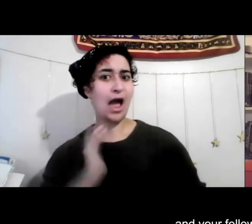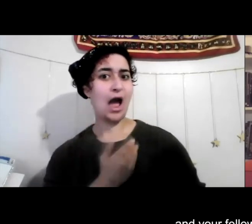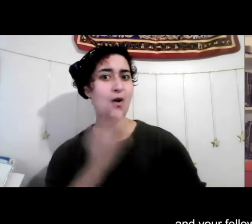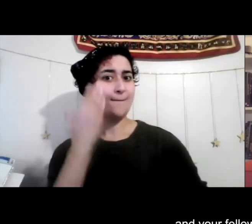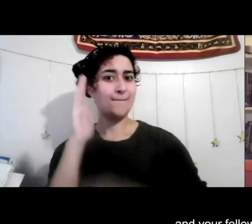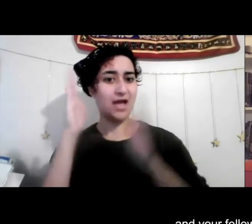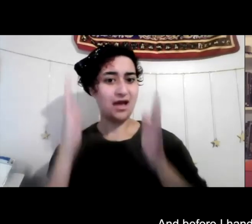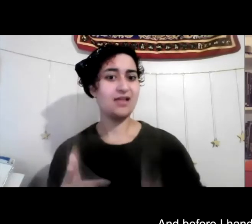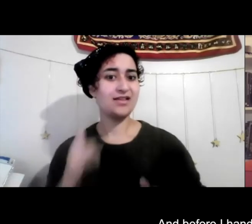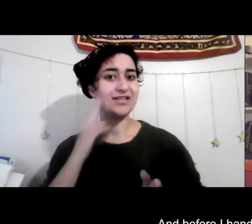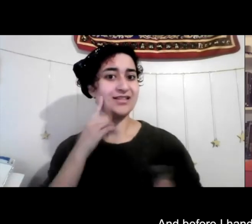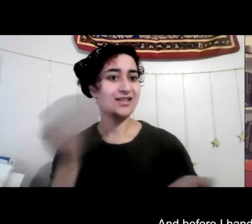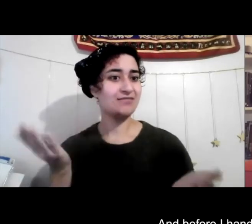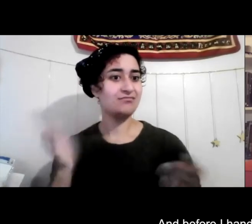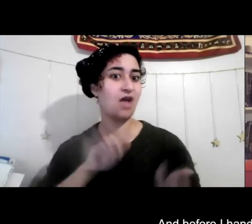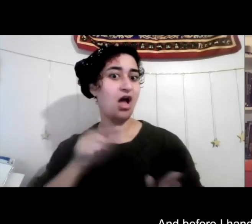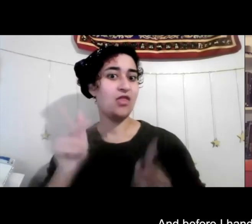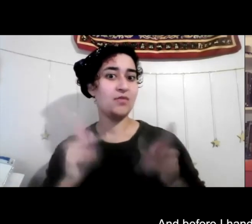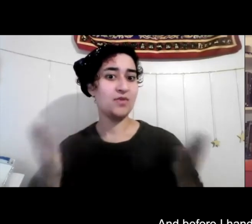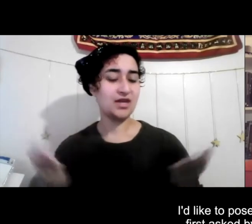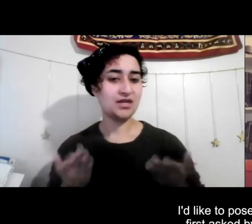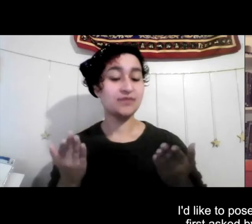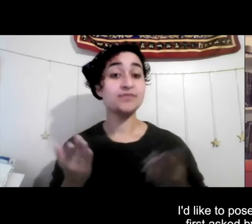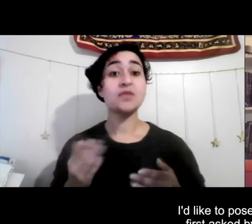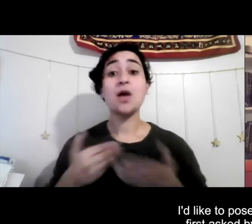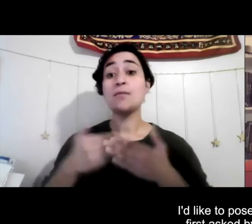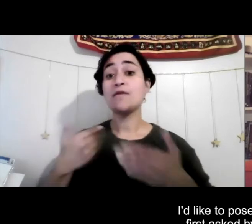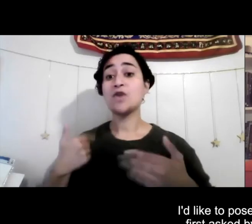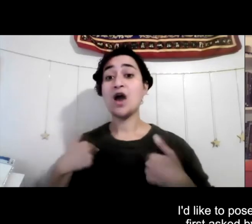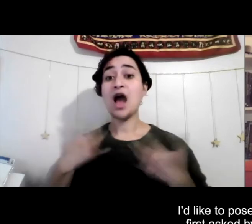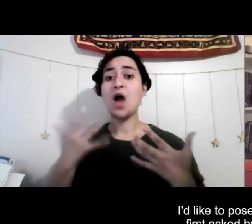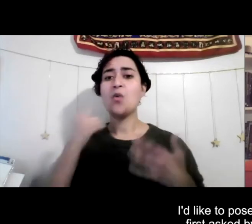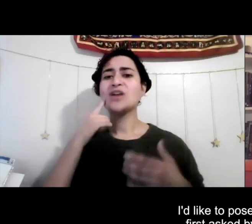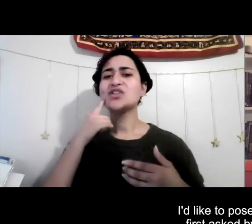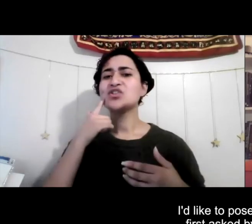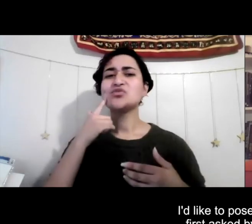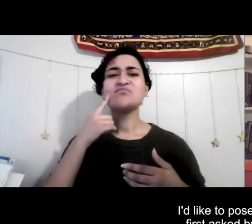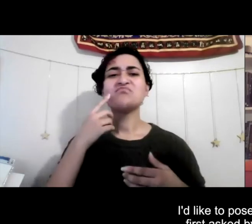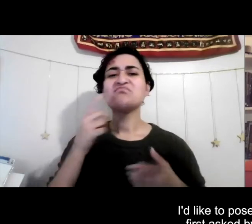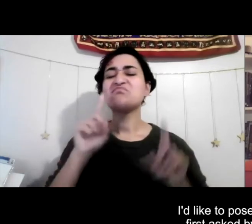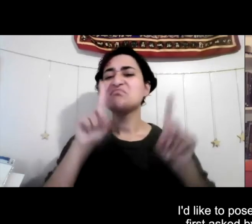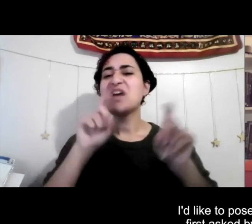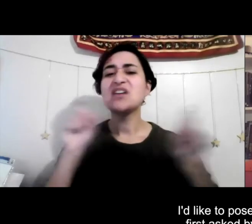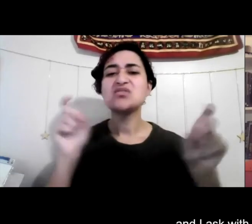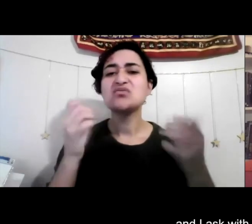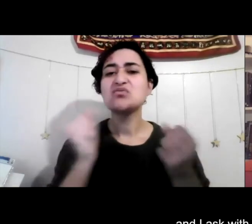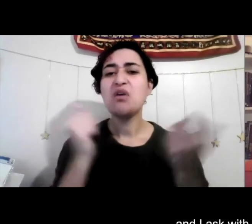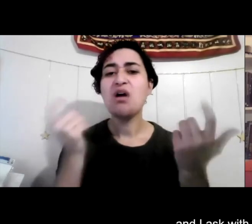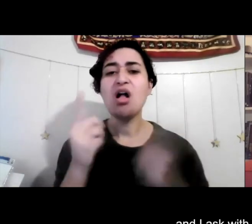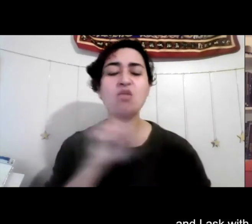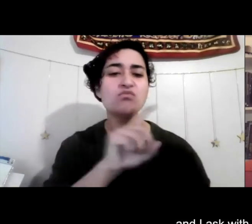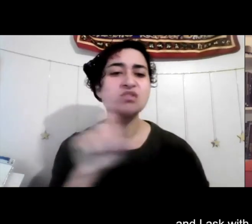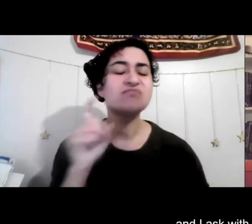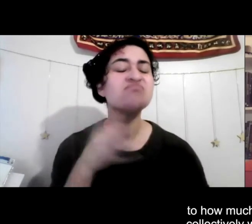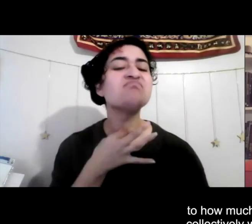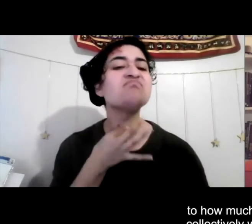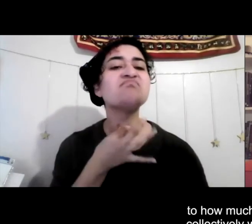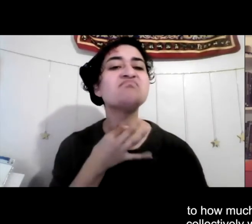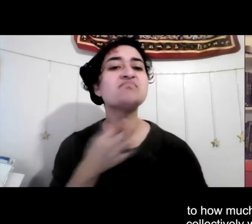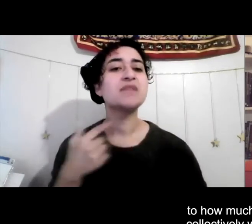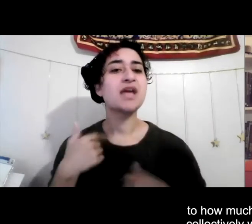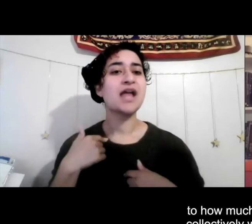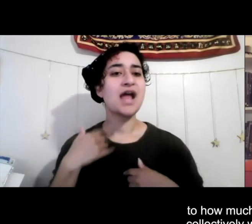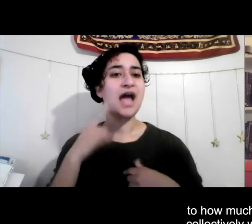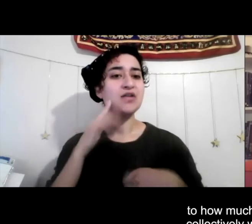attendees. And before I hand the screen off, I'd like to pose a question first asked by Vanessa. And I ask with a sensitivity to how much